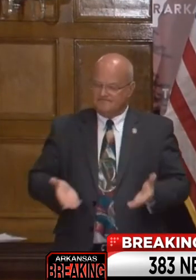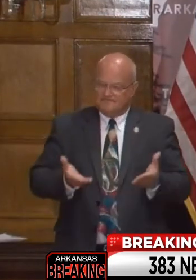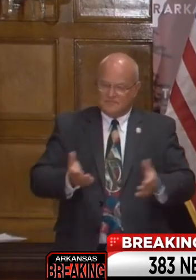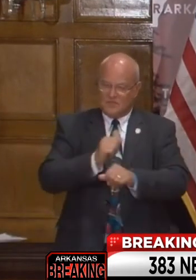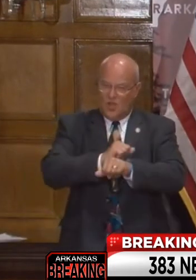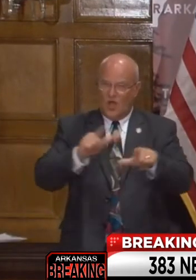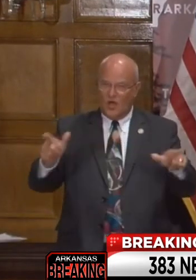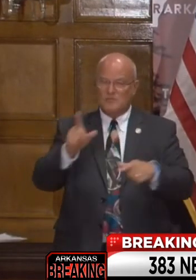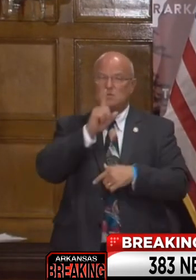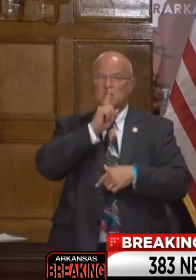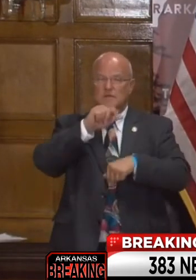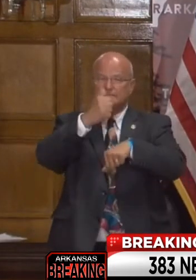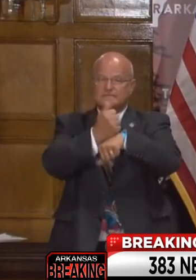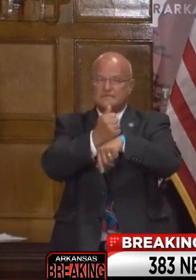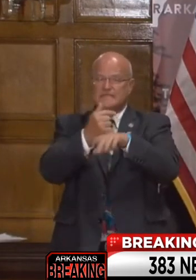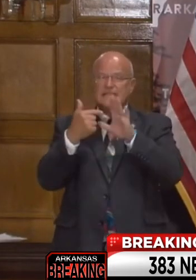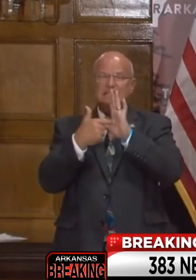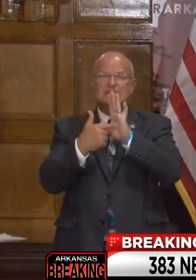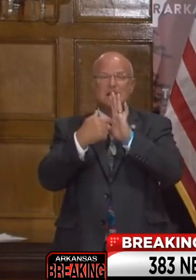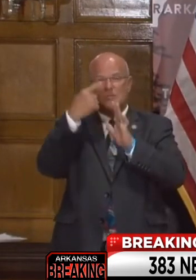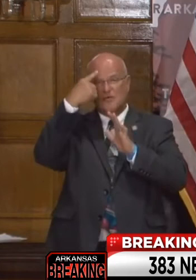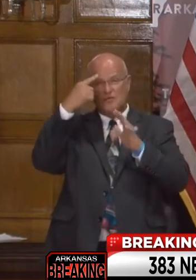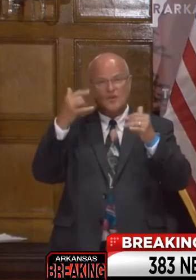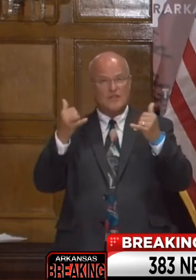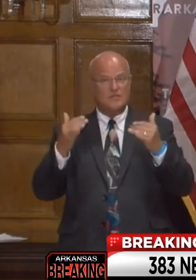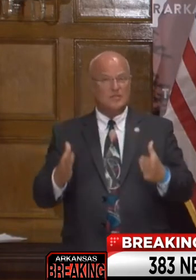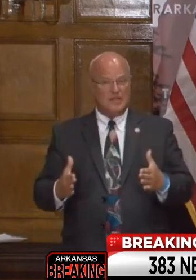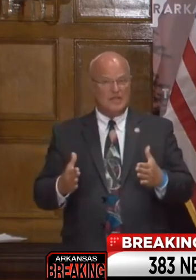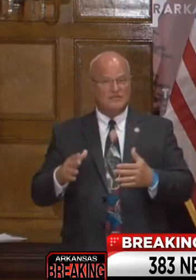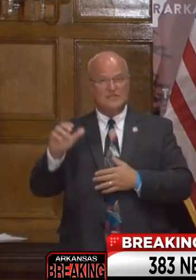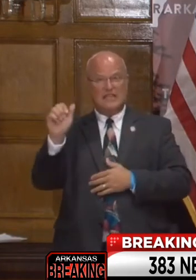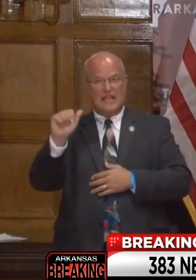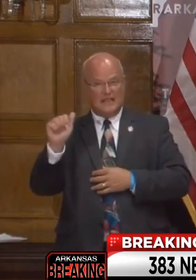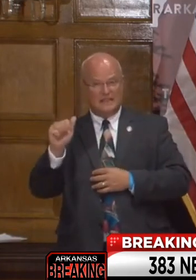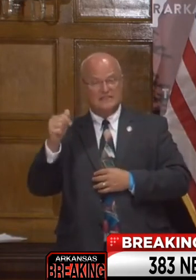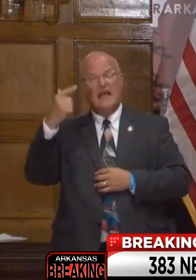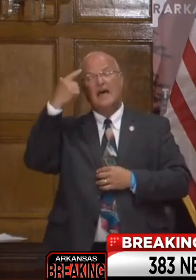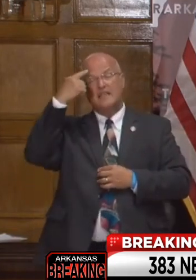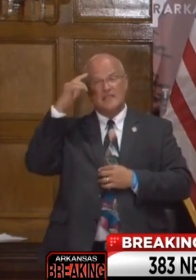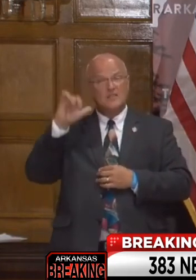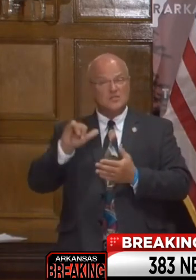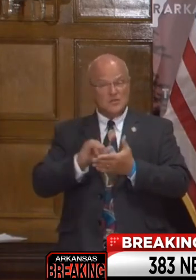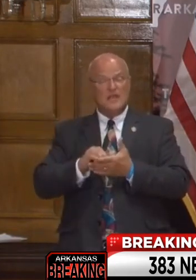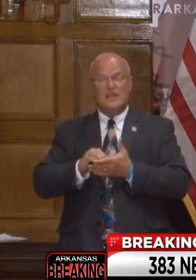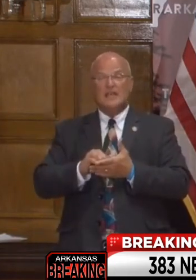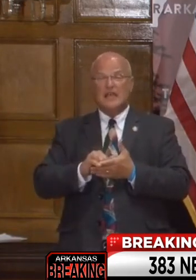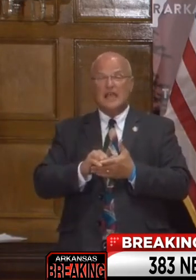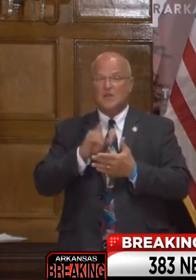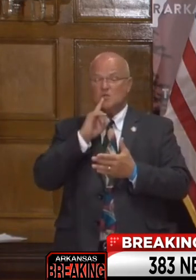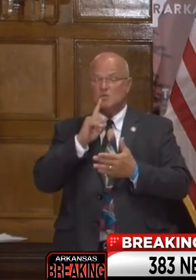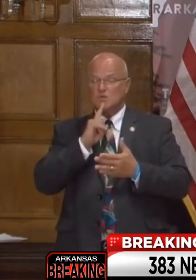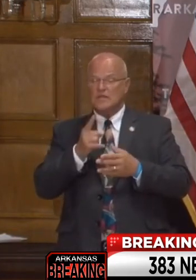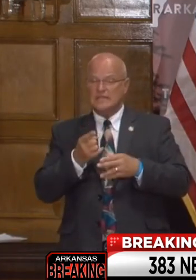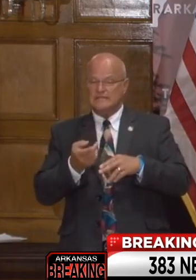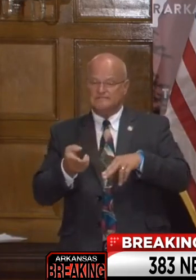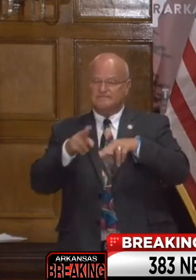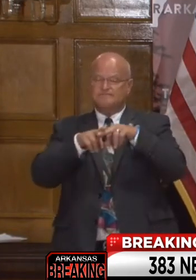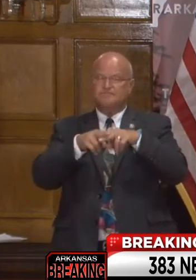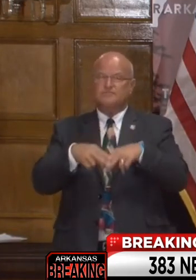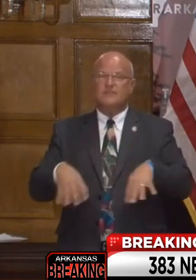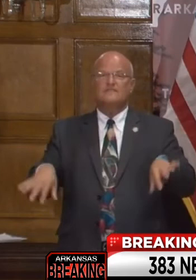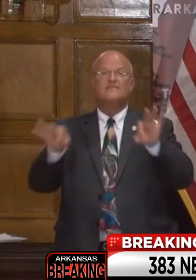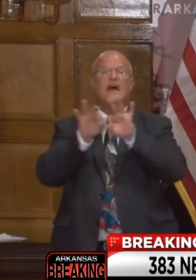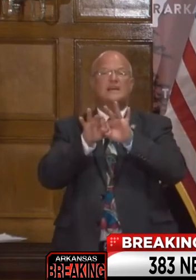them to really set the example for the players. I think you're doing that, and it's really adding the value not just in